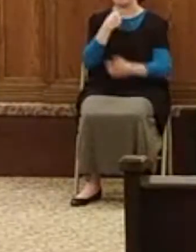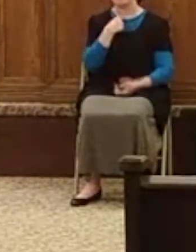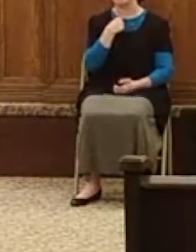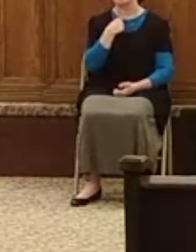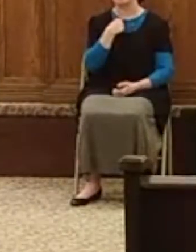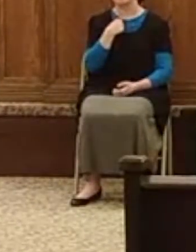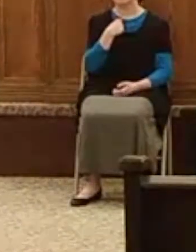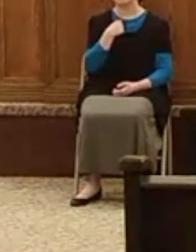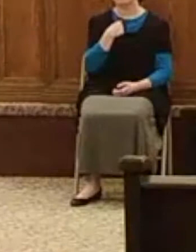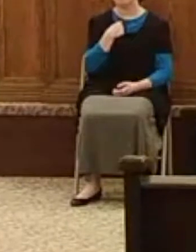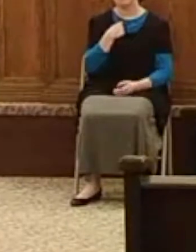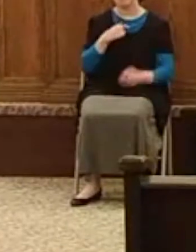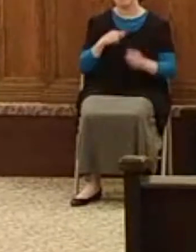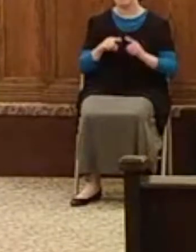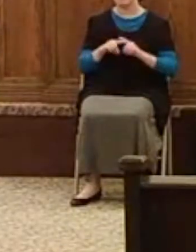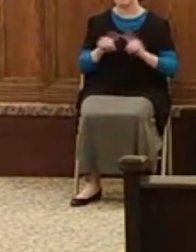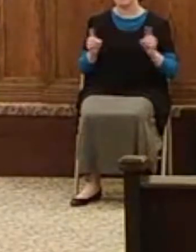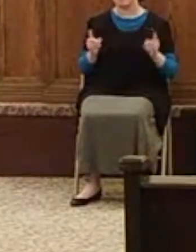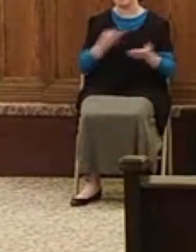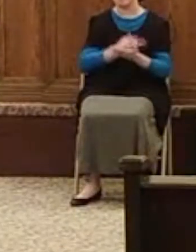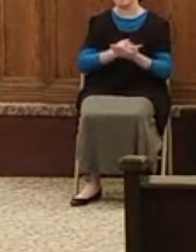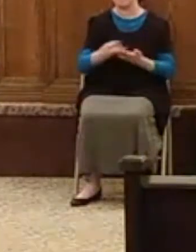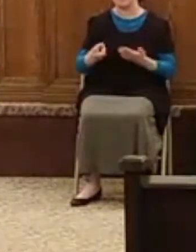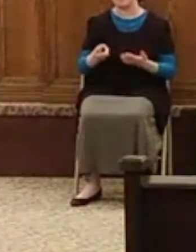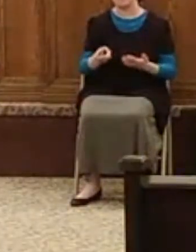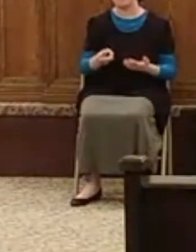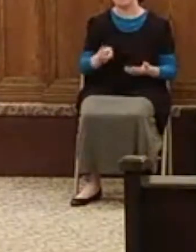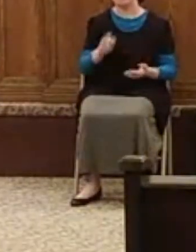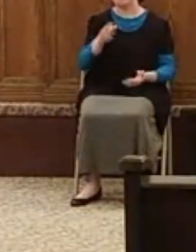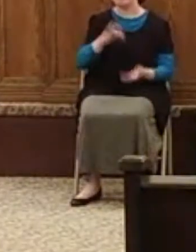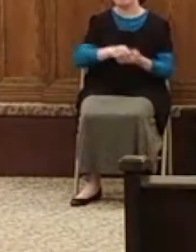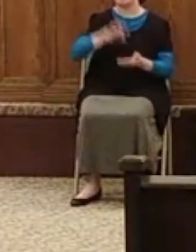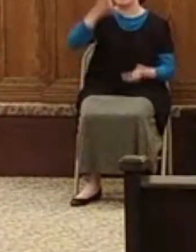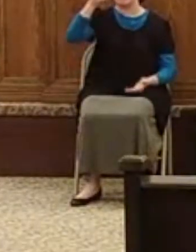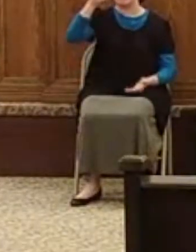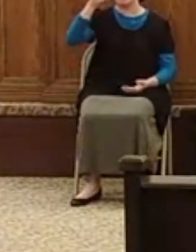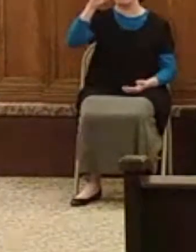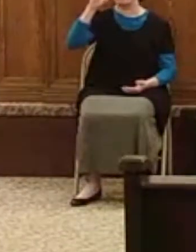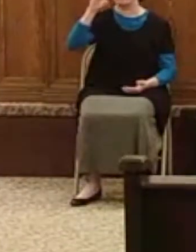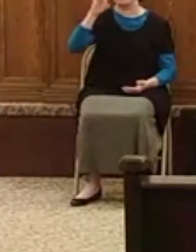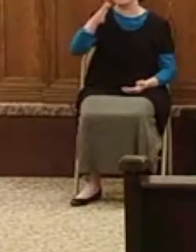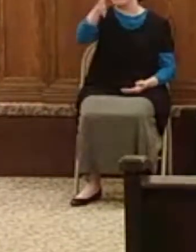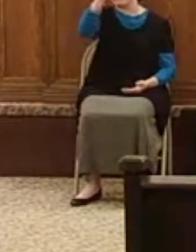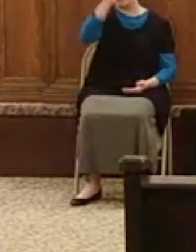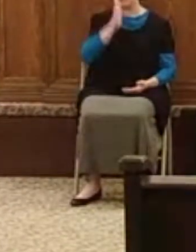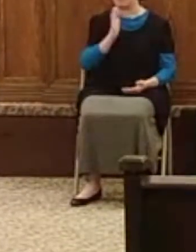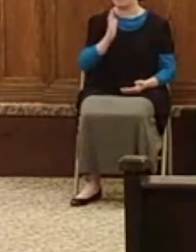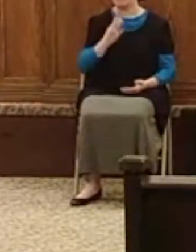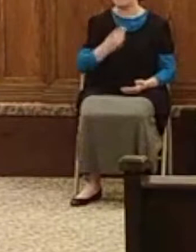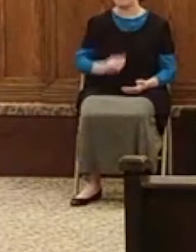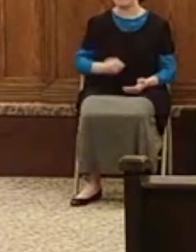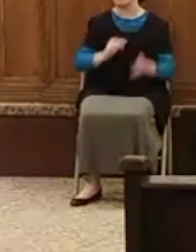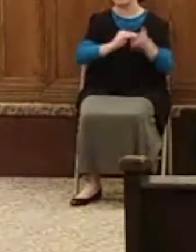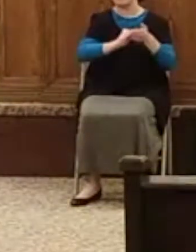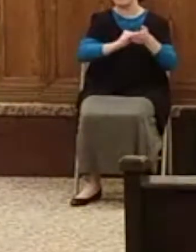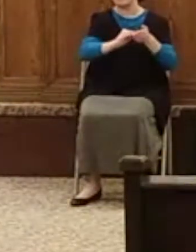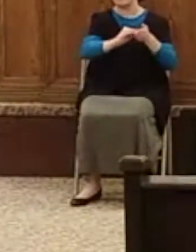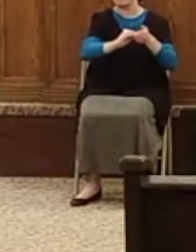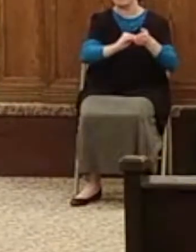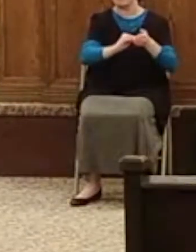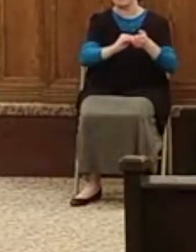me in spite of my failures. What I found was a God that was willing to forgive